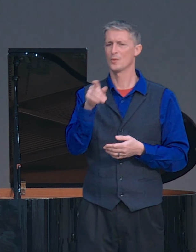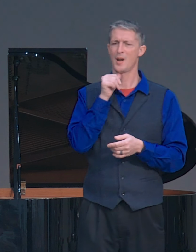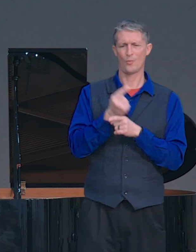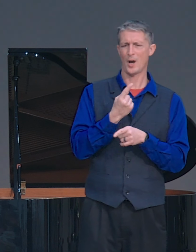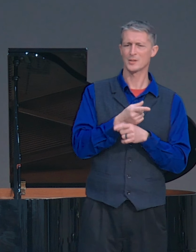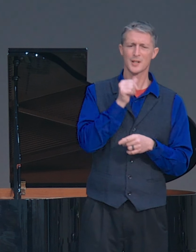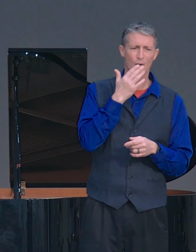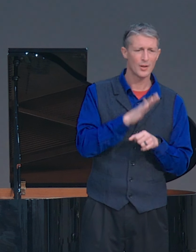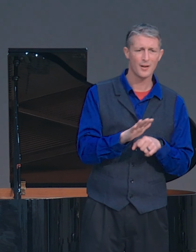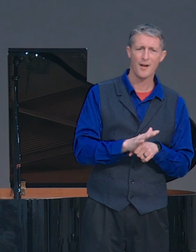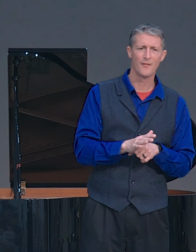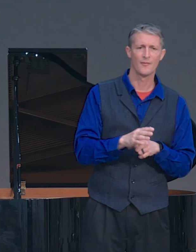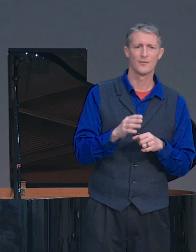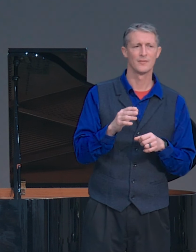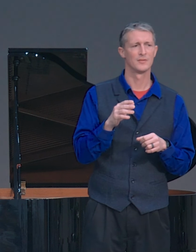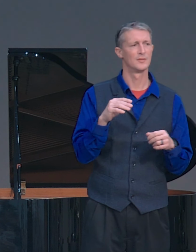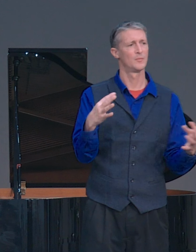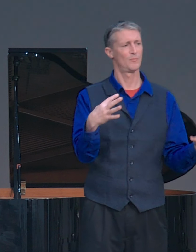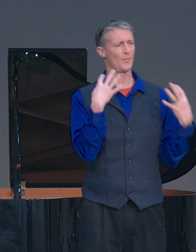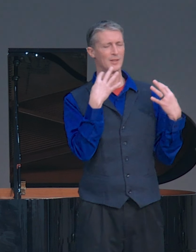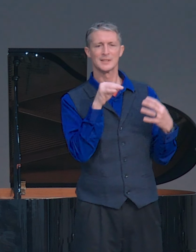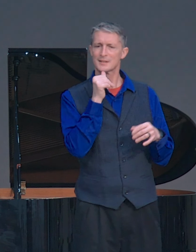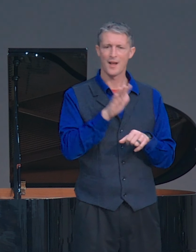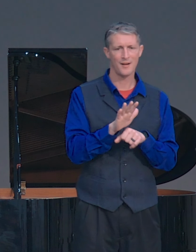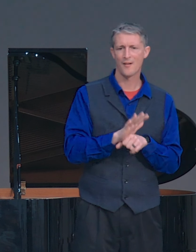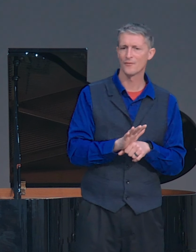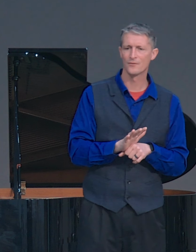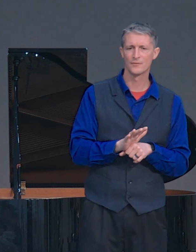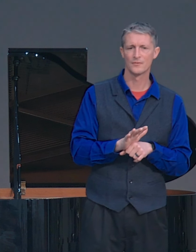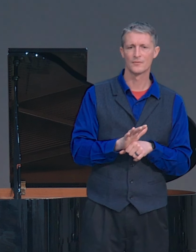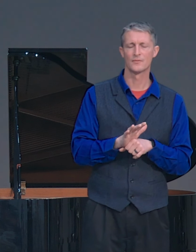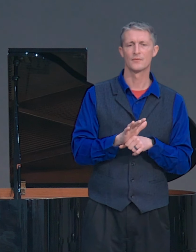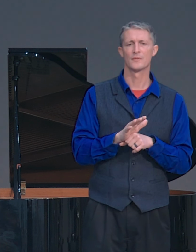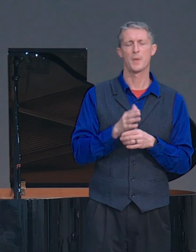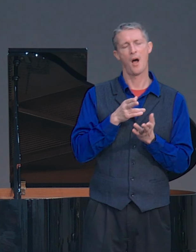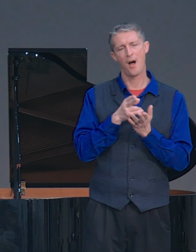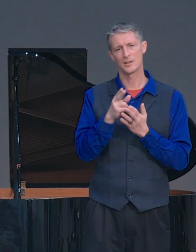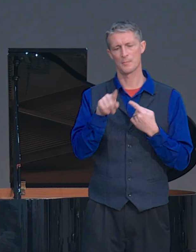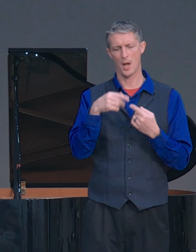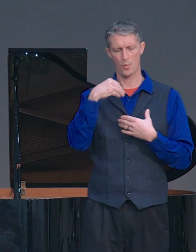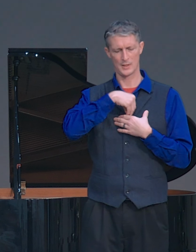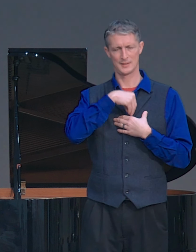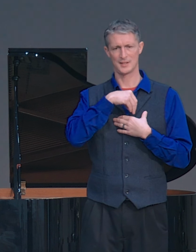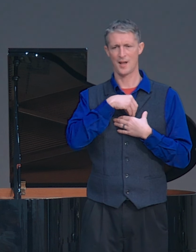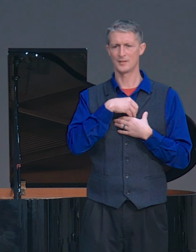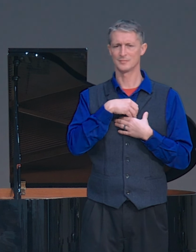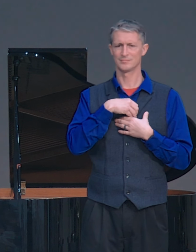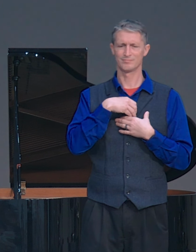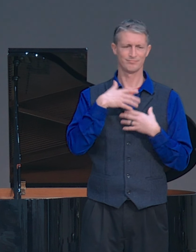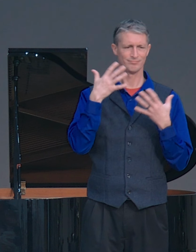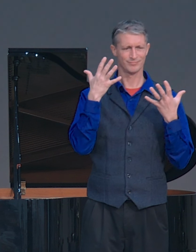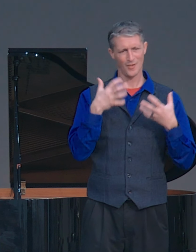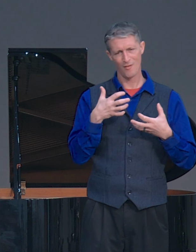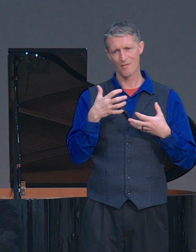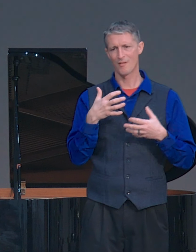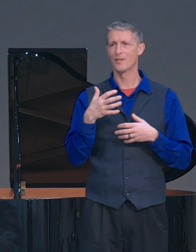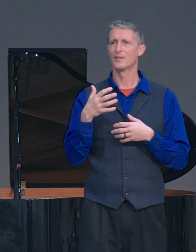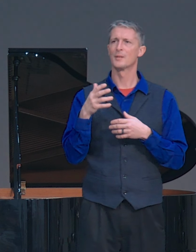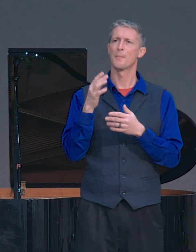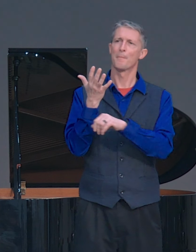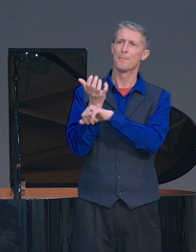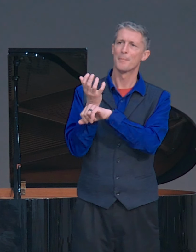good you look on the outside, be honest with God about what is on the inside and plead with God to save you this morning. Plead with God